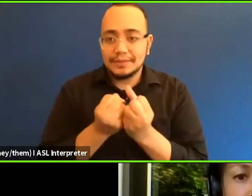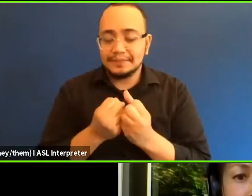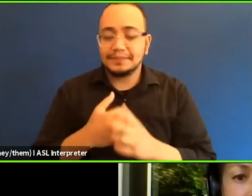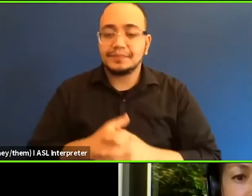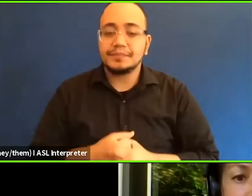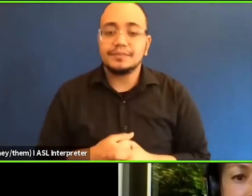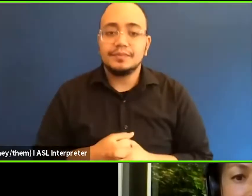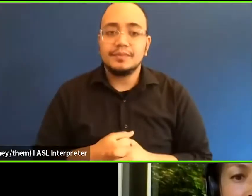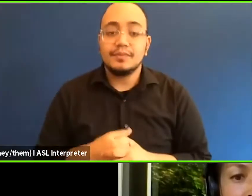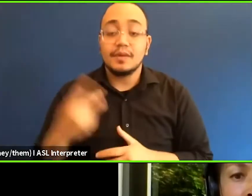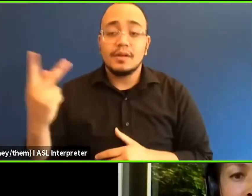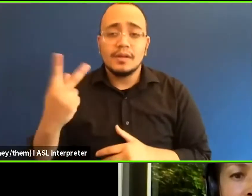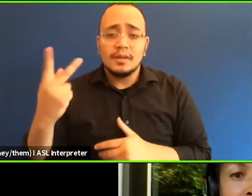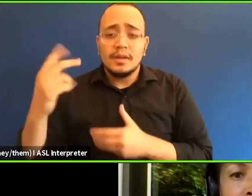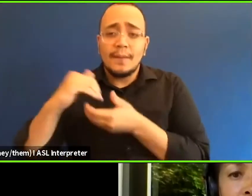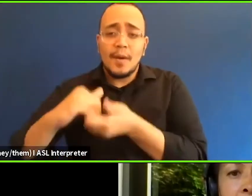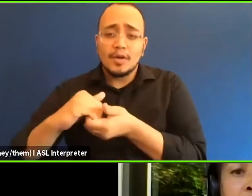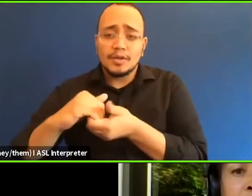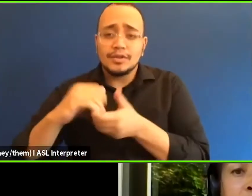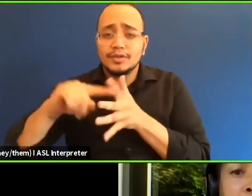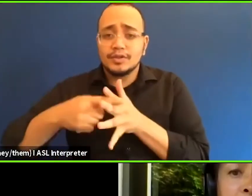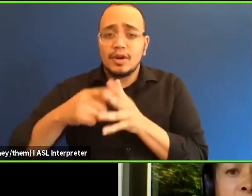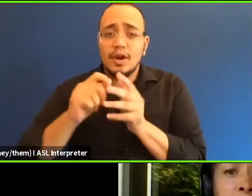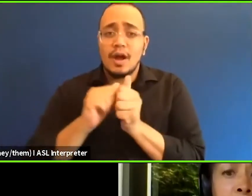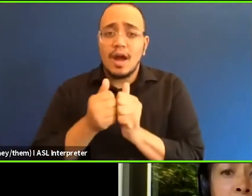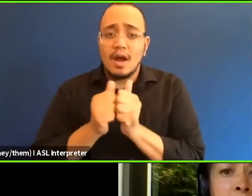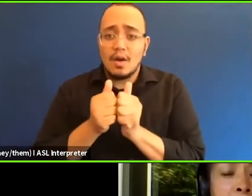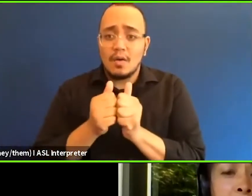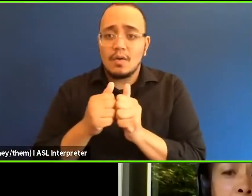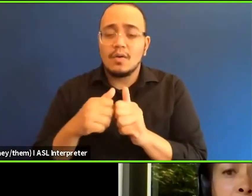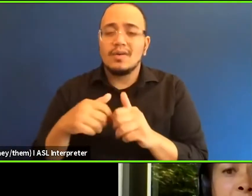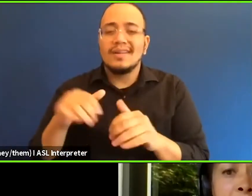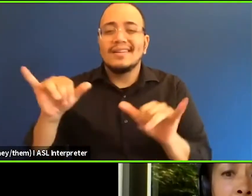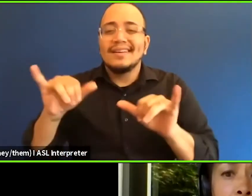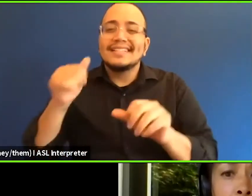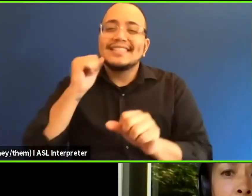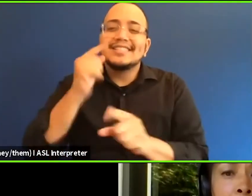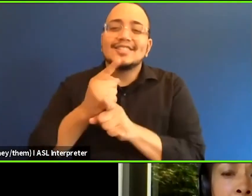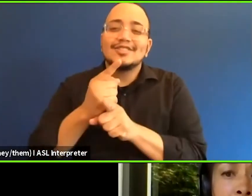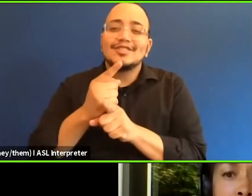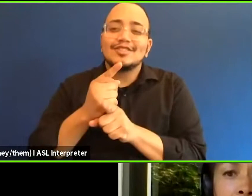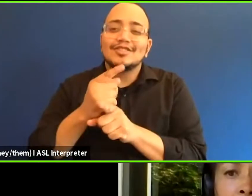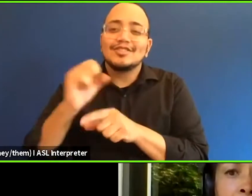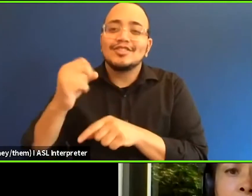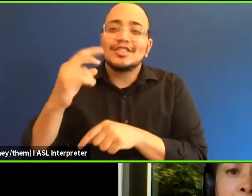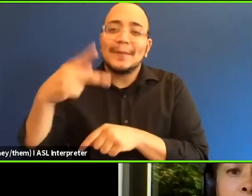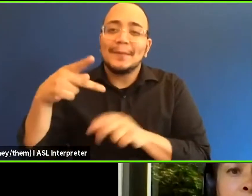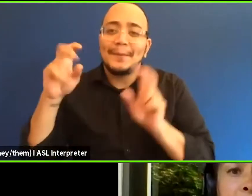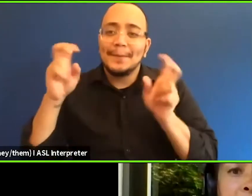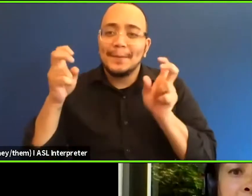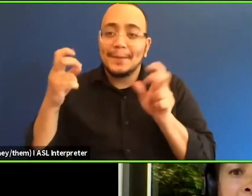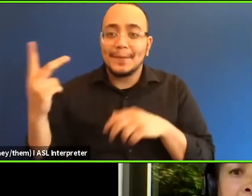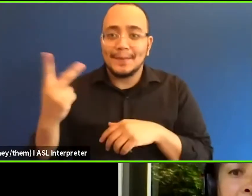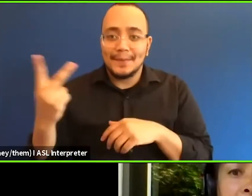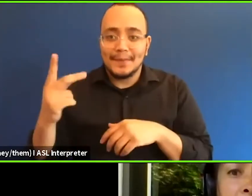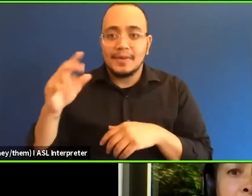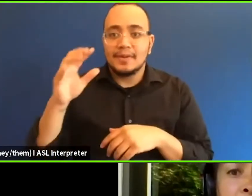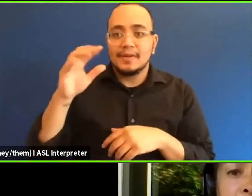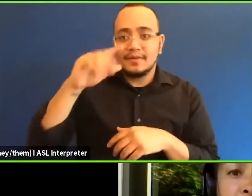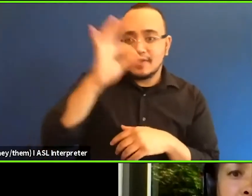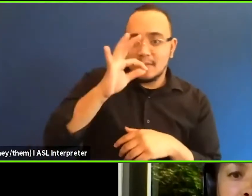This partnership that we have evolved out of a sistership. So me, a Filipino woman, and Tossie Long, a Black woman.